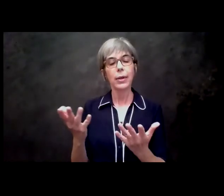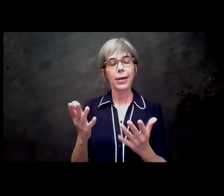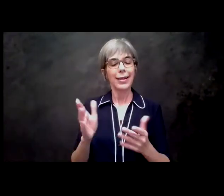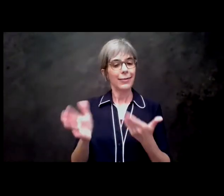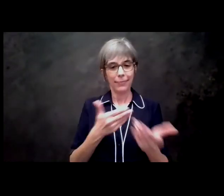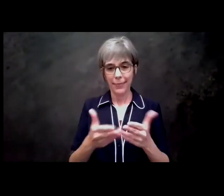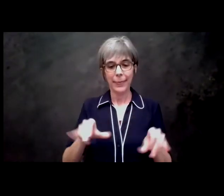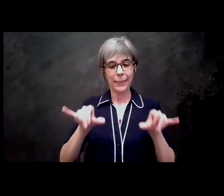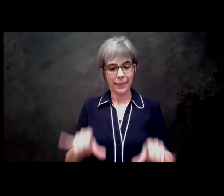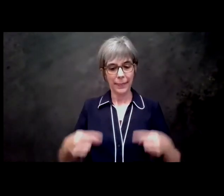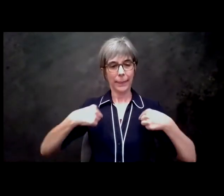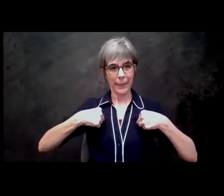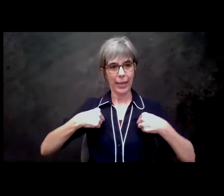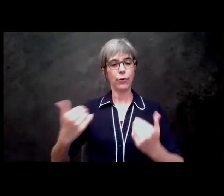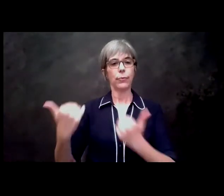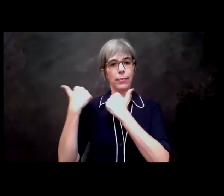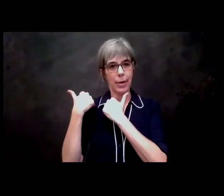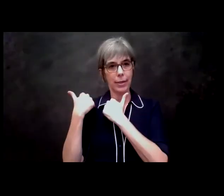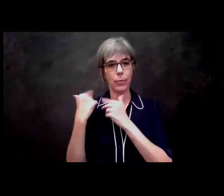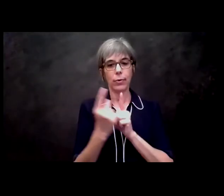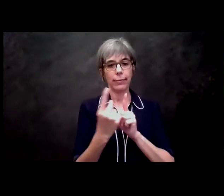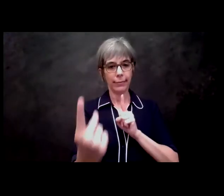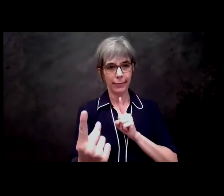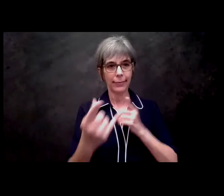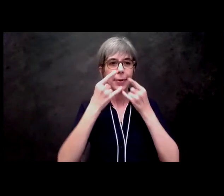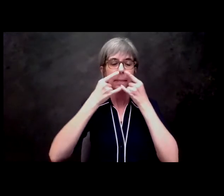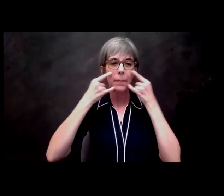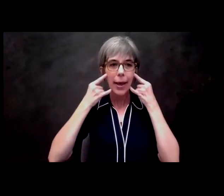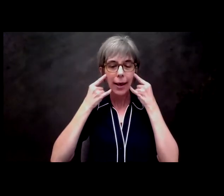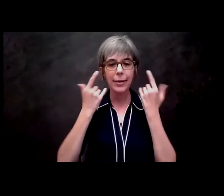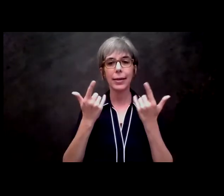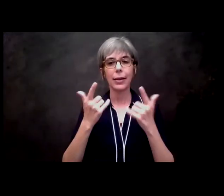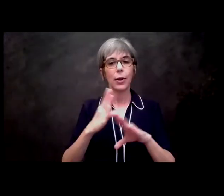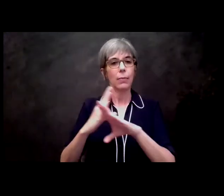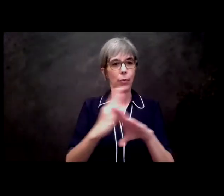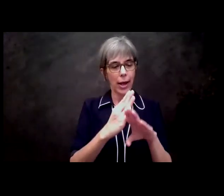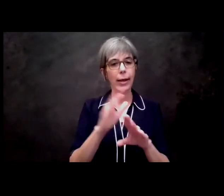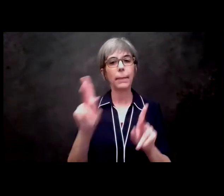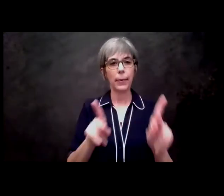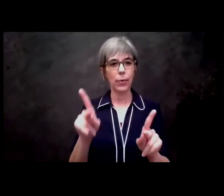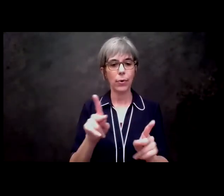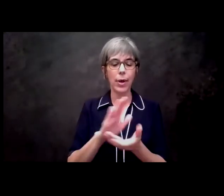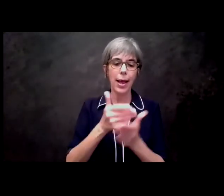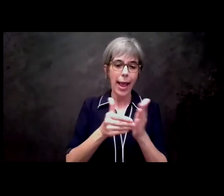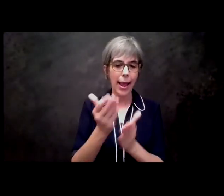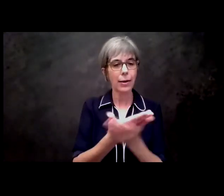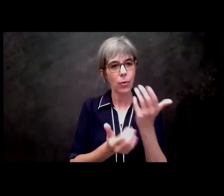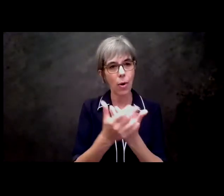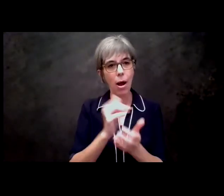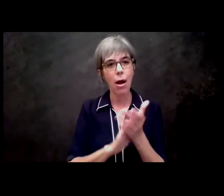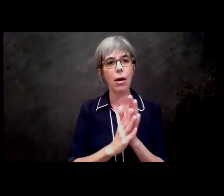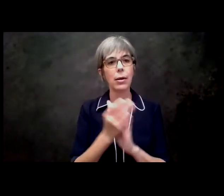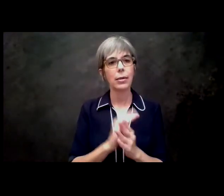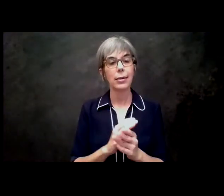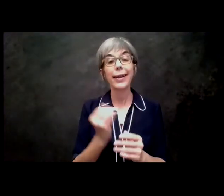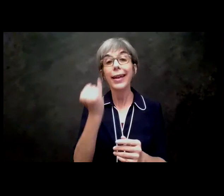part to keep distance between ourselves and others. Wear a face covering when we can't, wash our hands often, and stay home